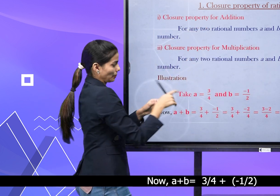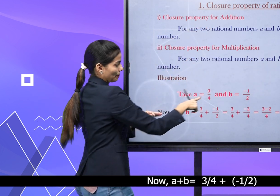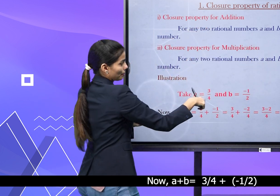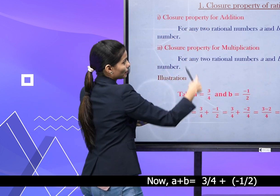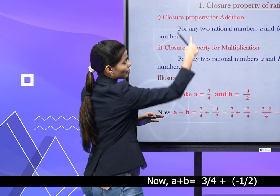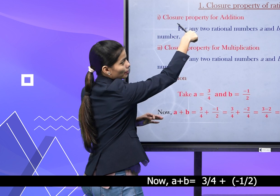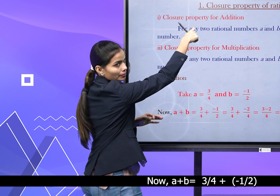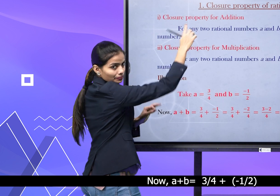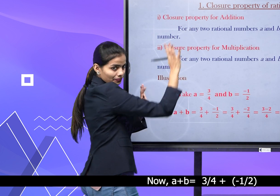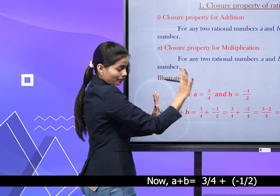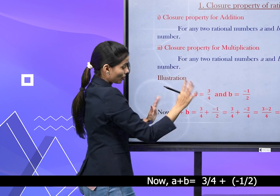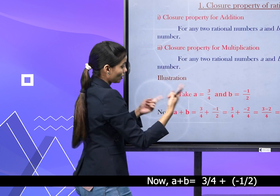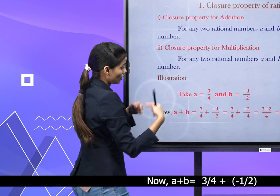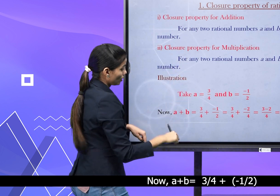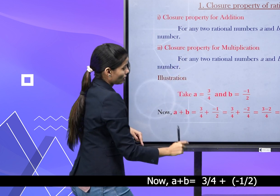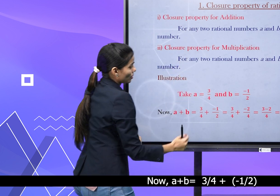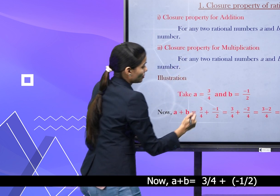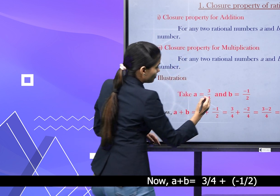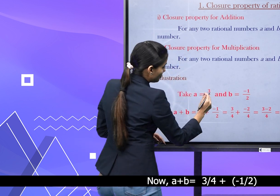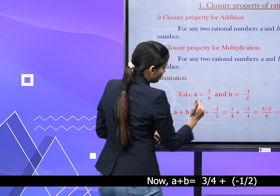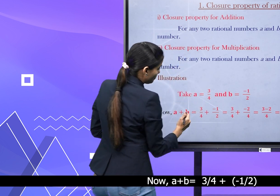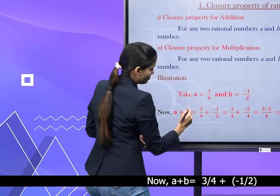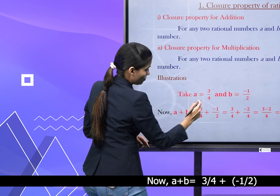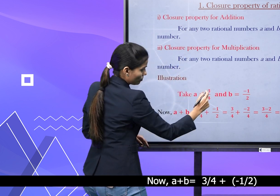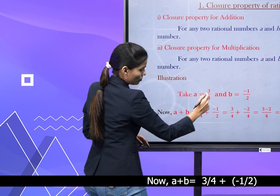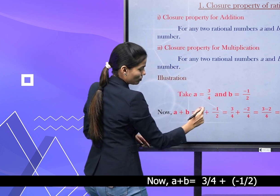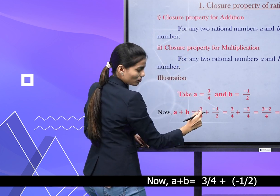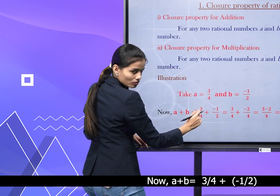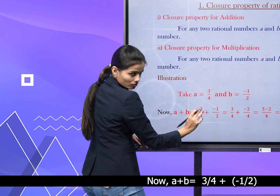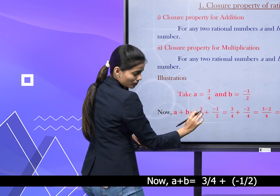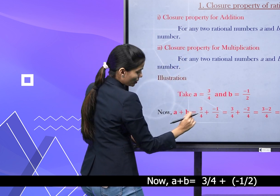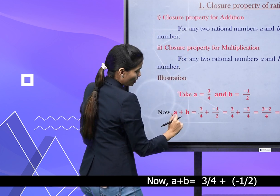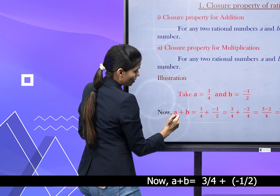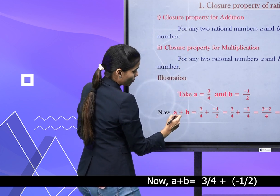a plus b is equal to 3 by 4 plus minus 1 by 2.